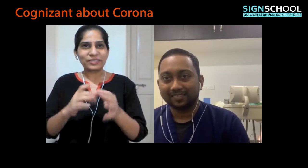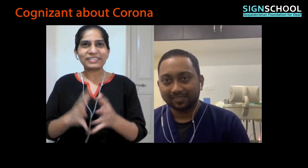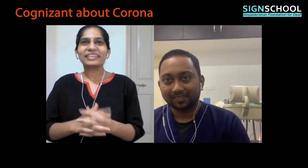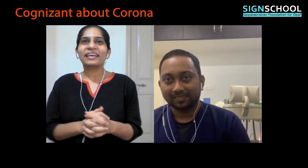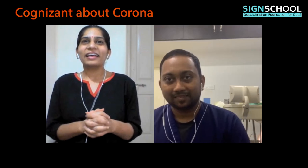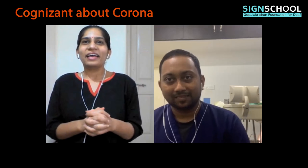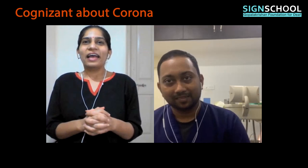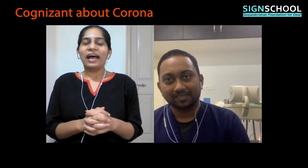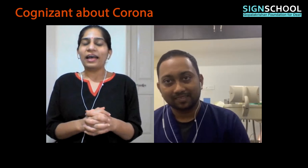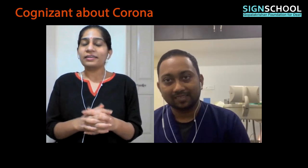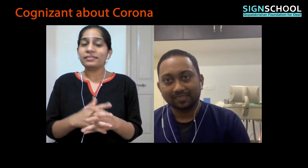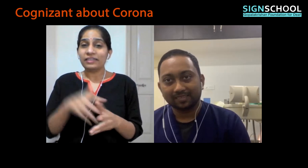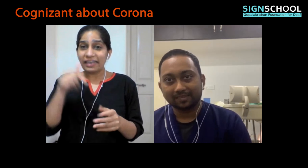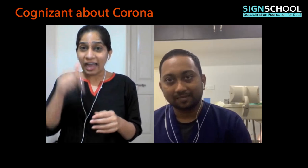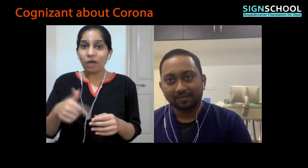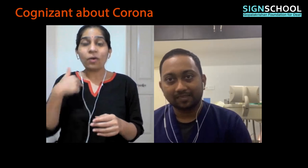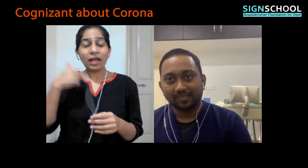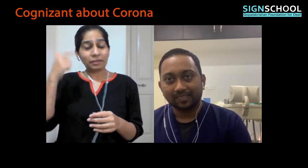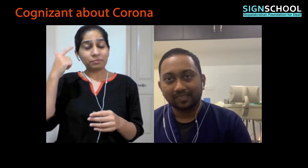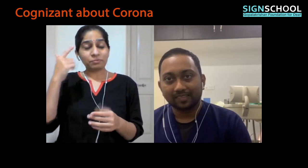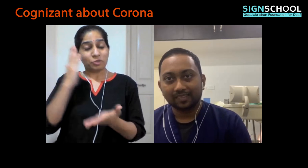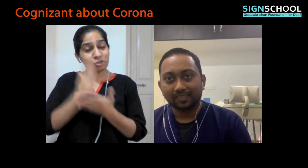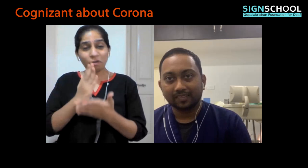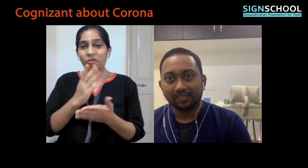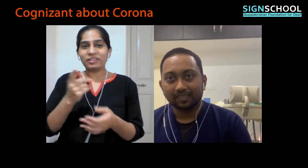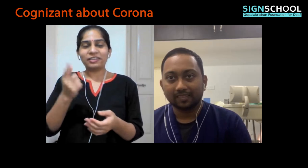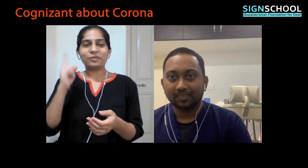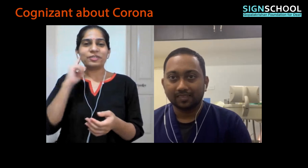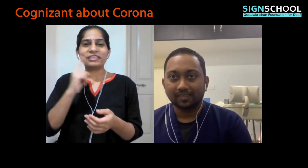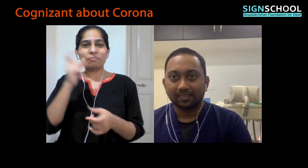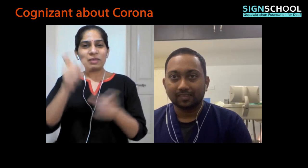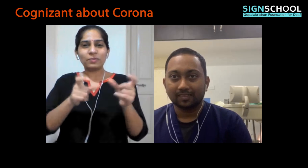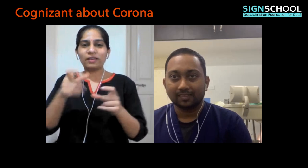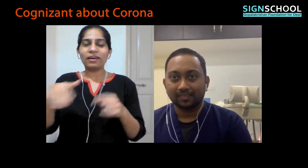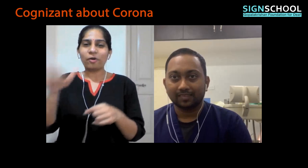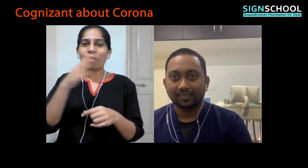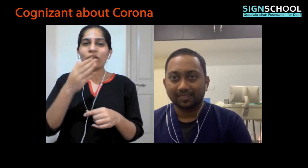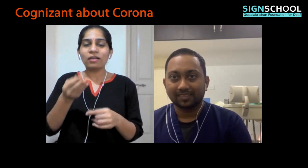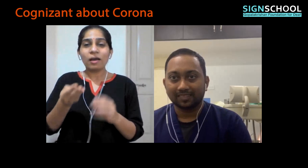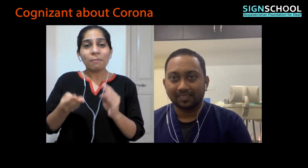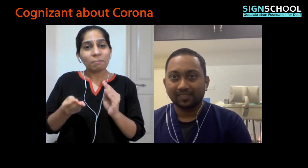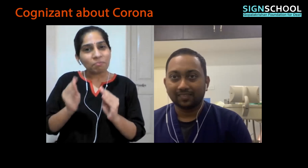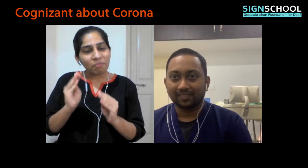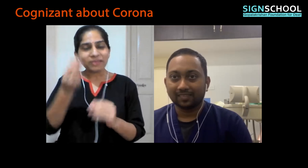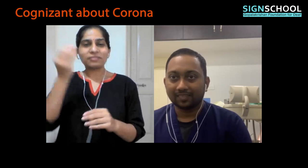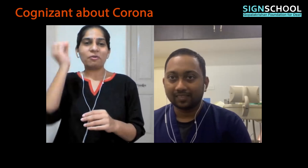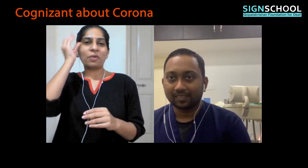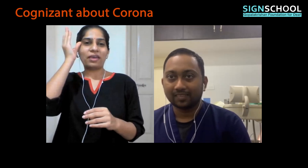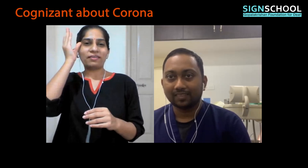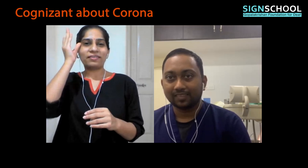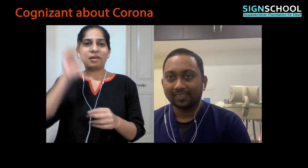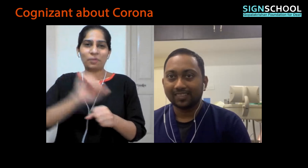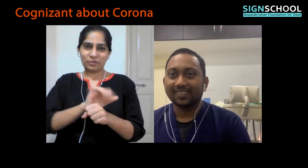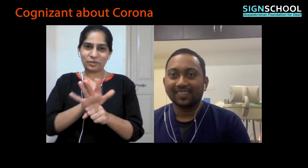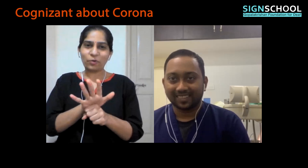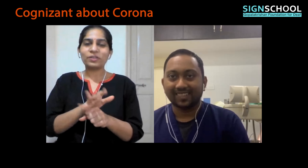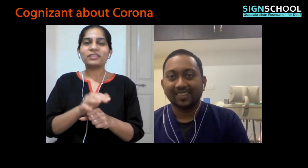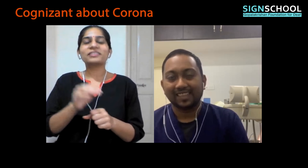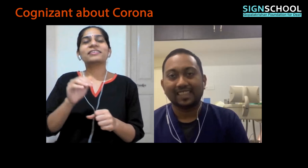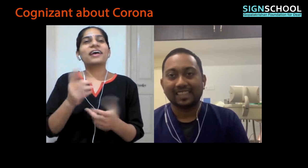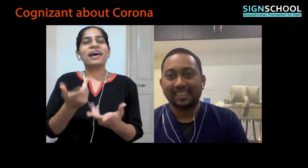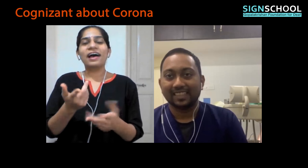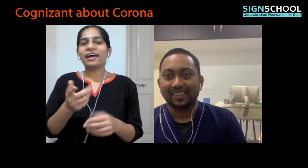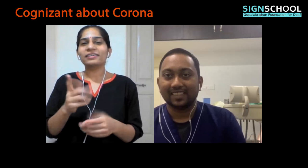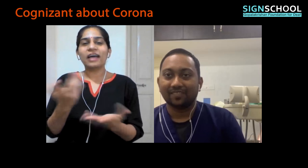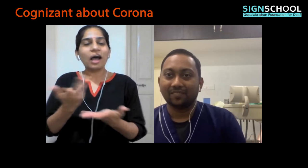specific questions. And now I'm sure that the deaf people are all better aware about